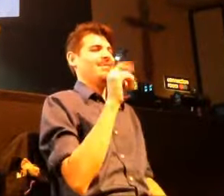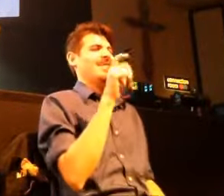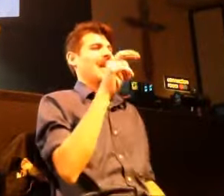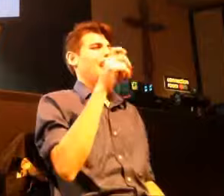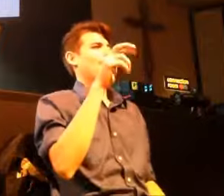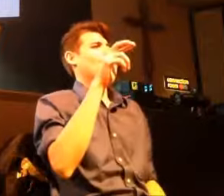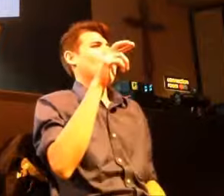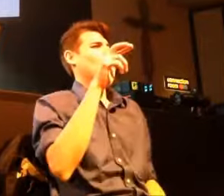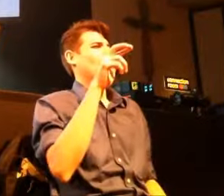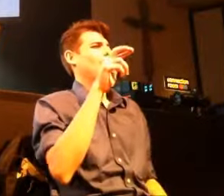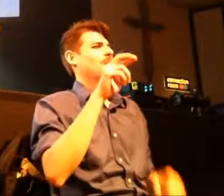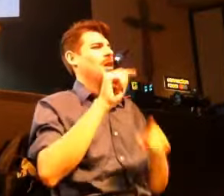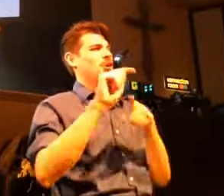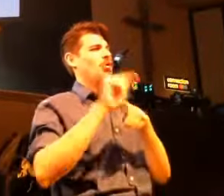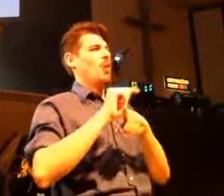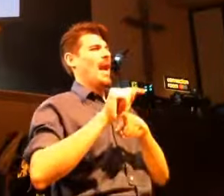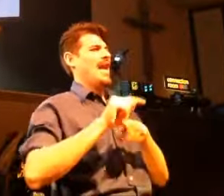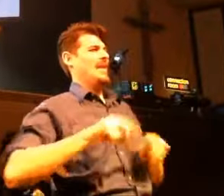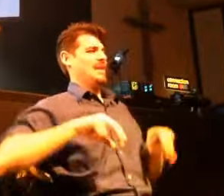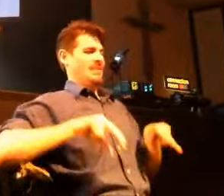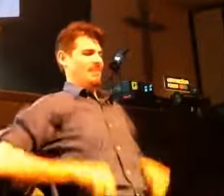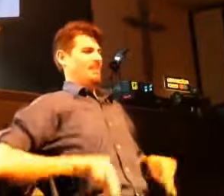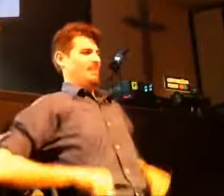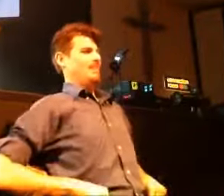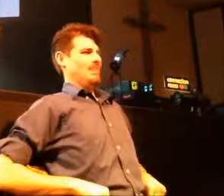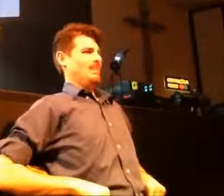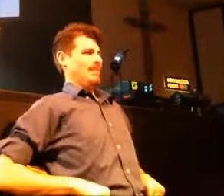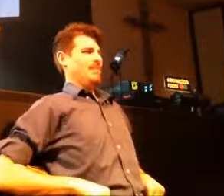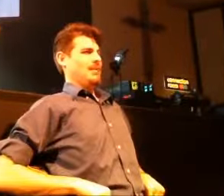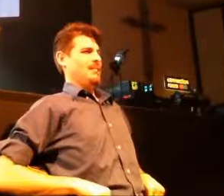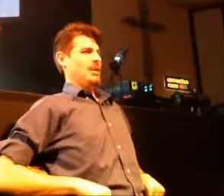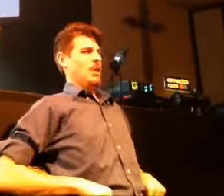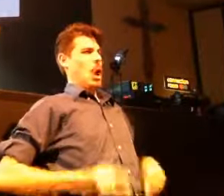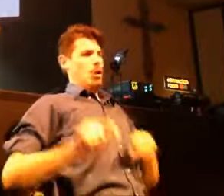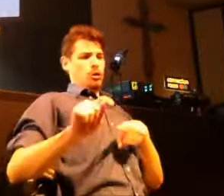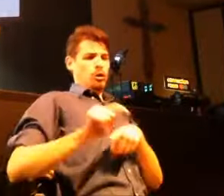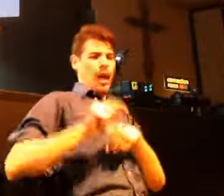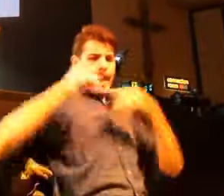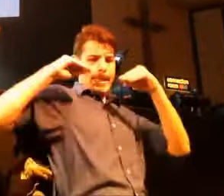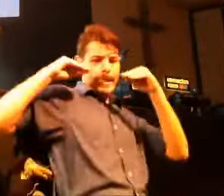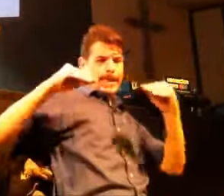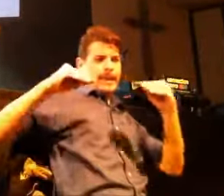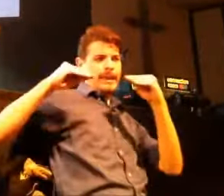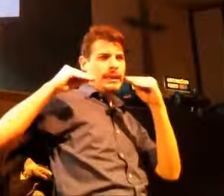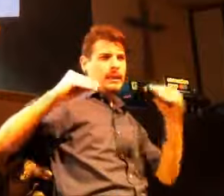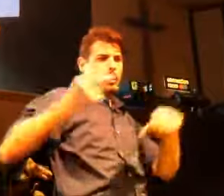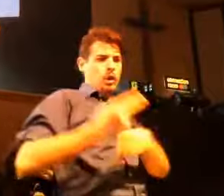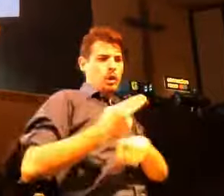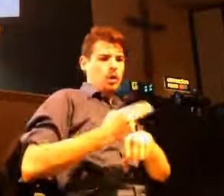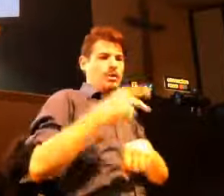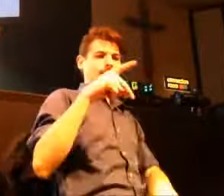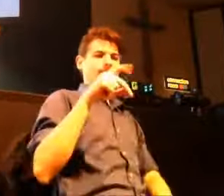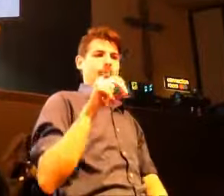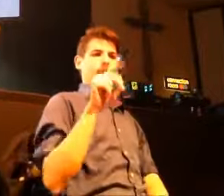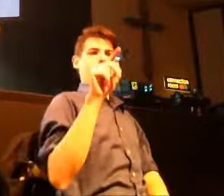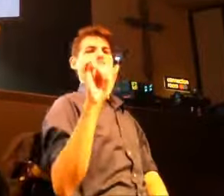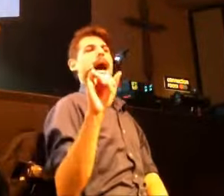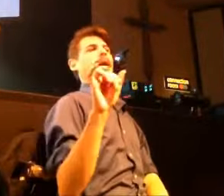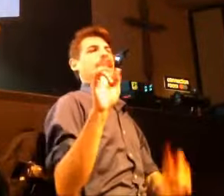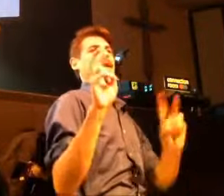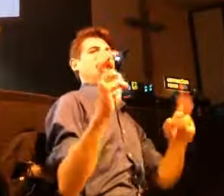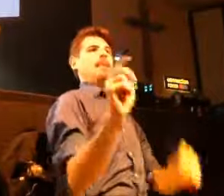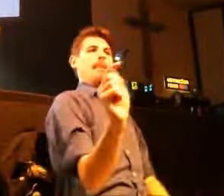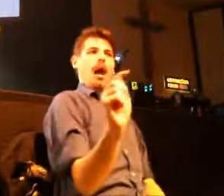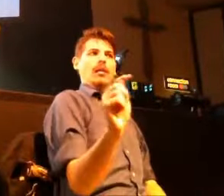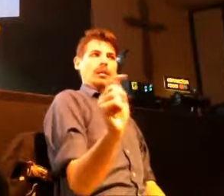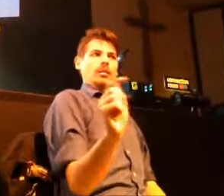in-betweens, because you're training him to pee in the potty, not his pants. And so we've explained this to him and said, if you have to go to the bathroom, come let us